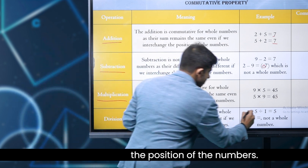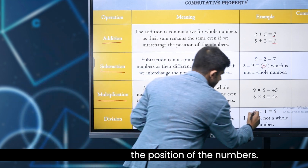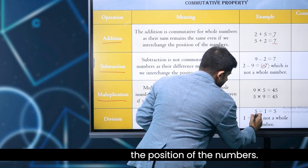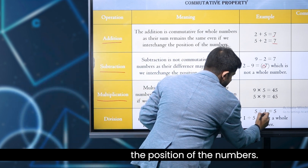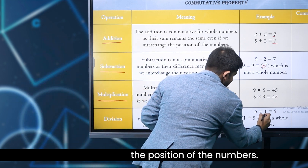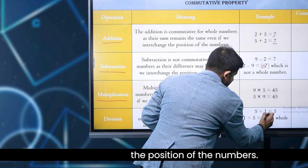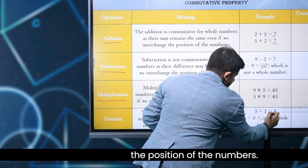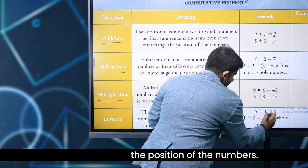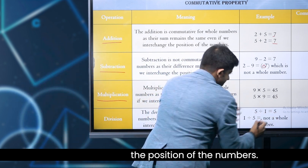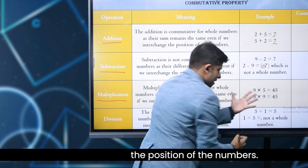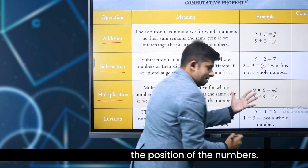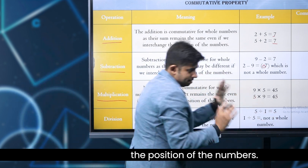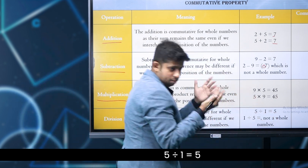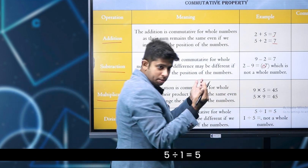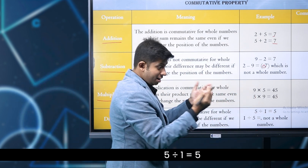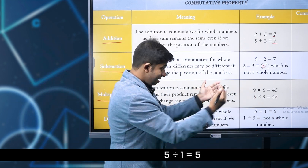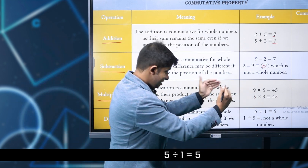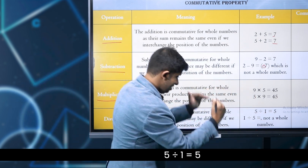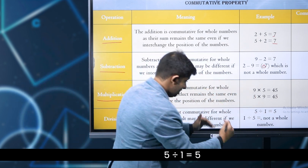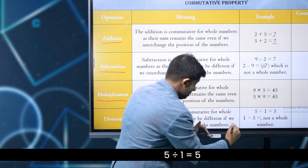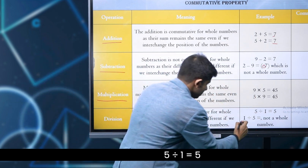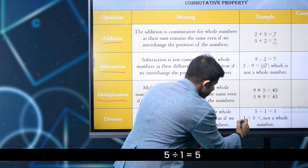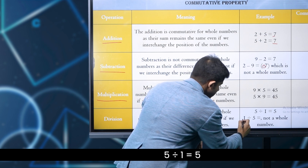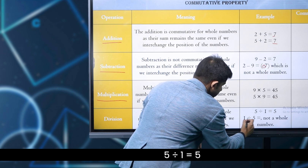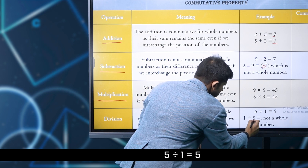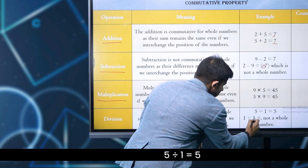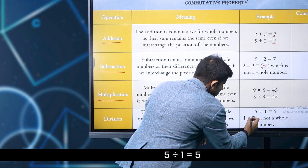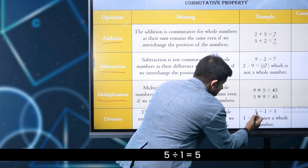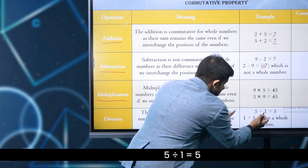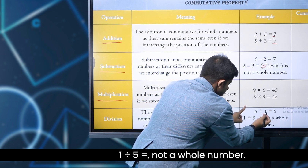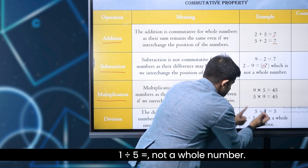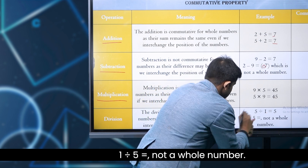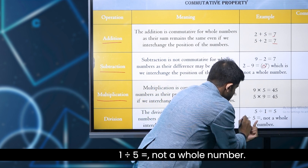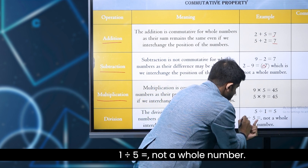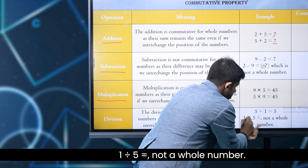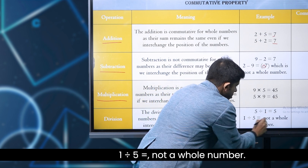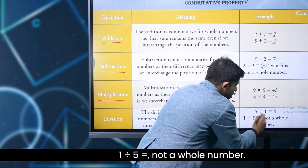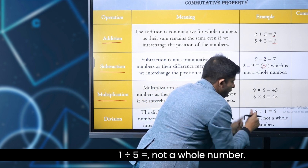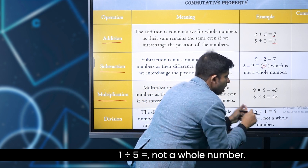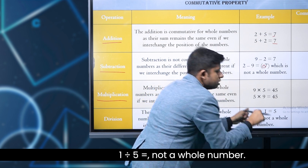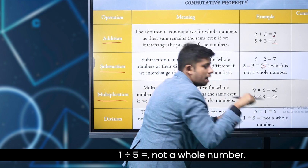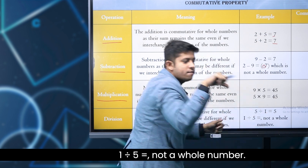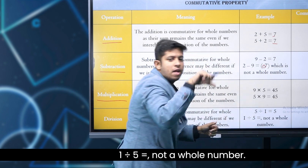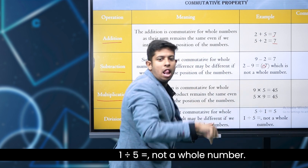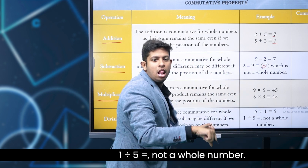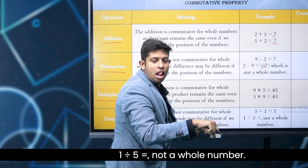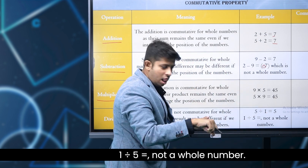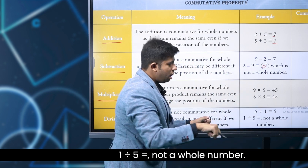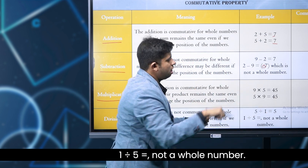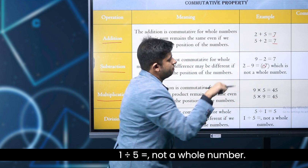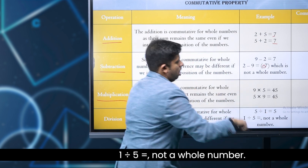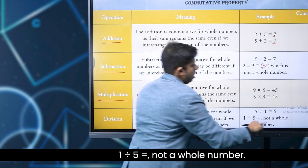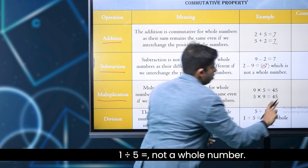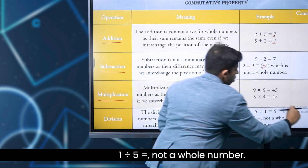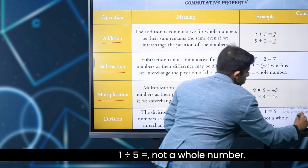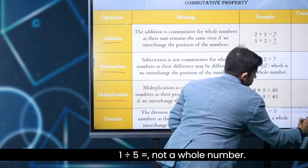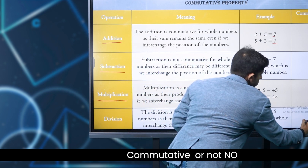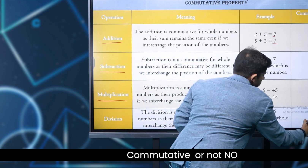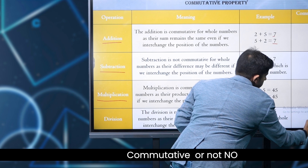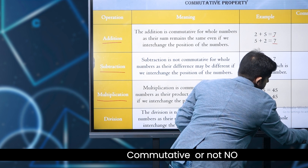position of the numbers. 5 divided by 1 is equal to 5, 1 divided by 5 is equal to not a whole number. Commutative or